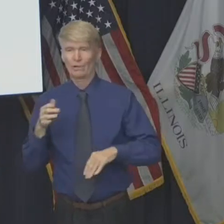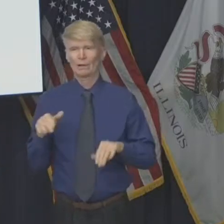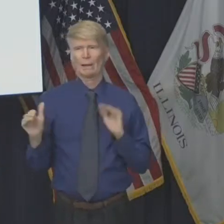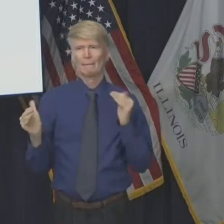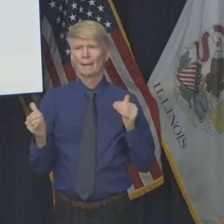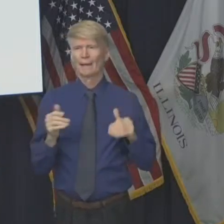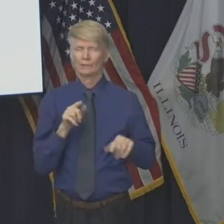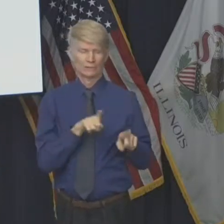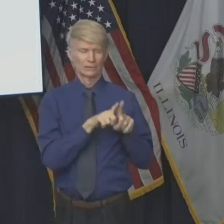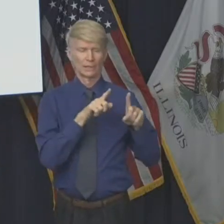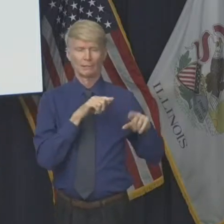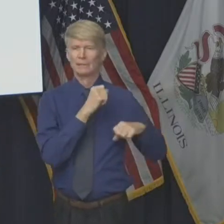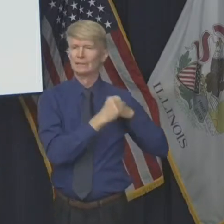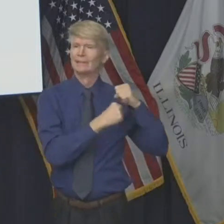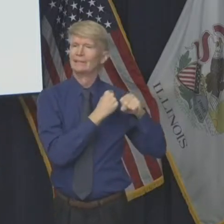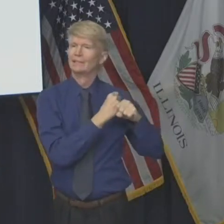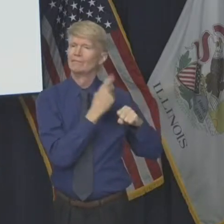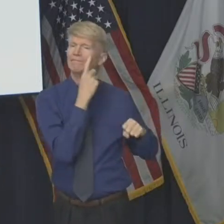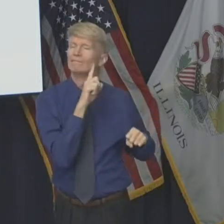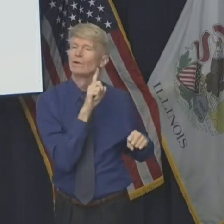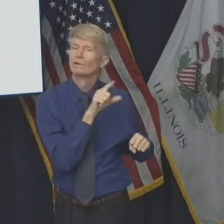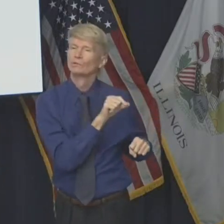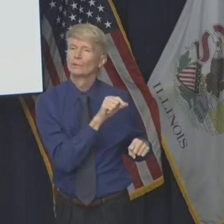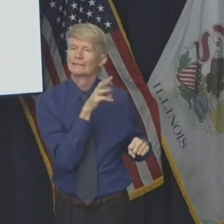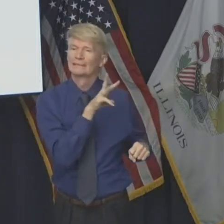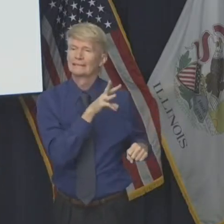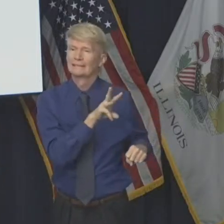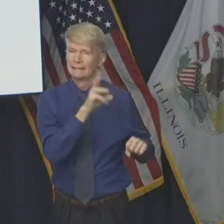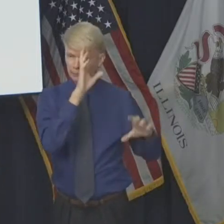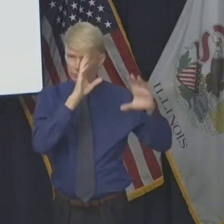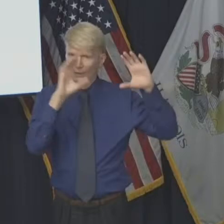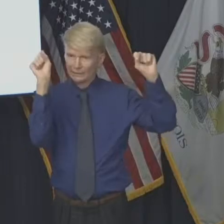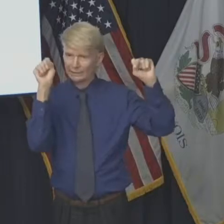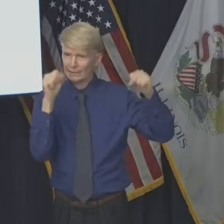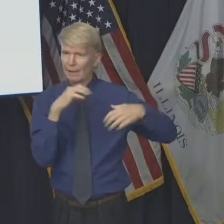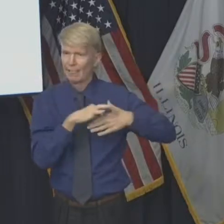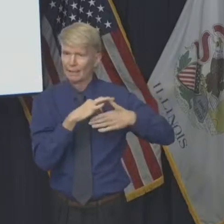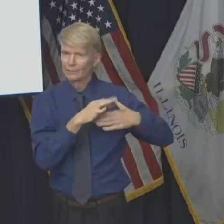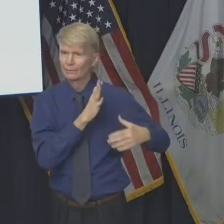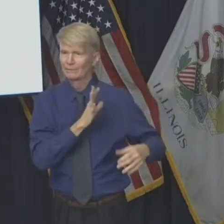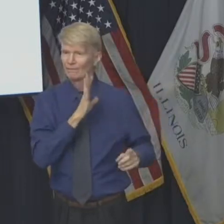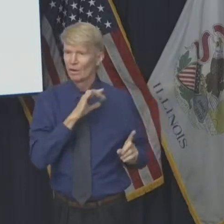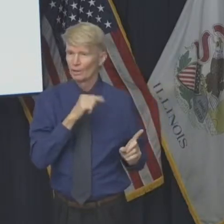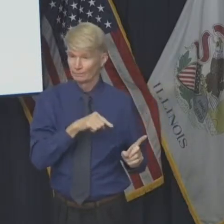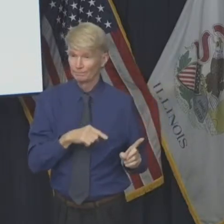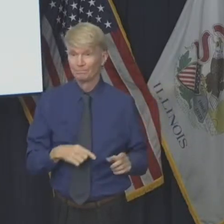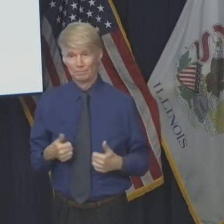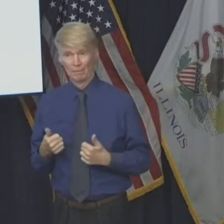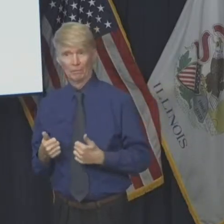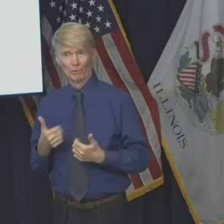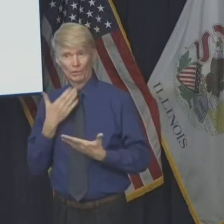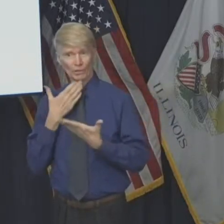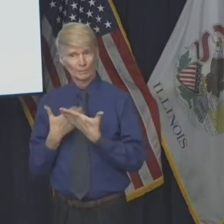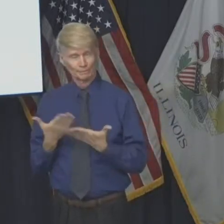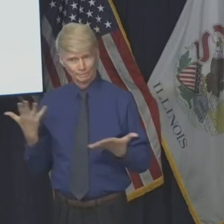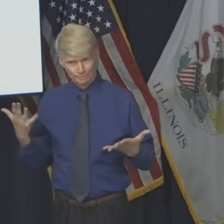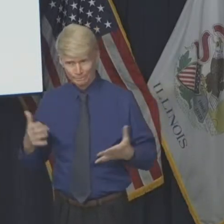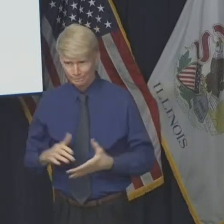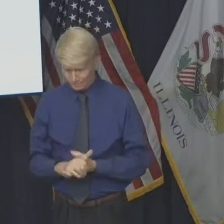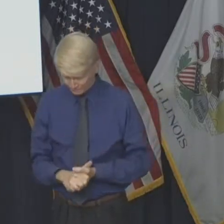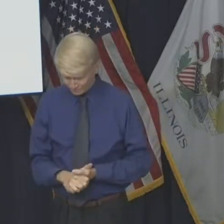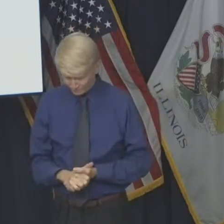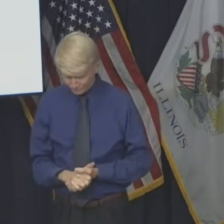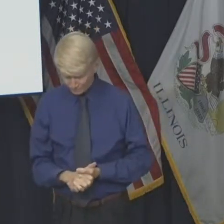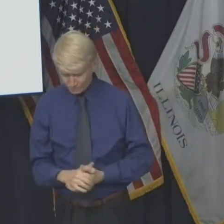during the 2016 presidential election, and that's pretty great. With vote by mail hitting all-time